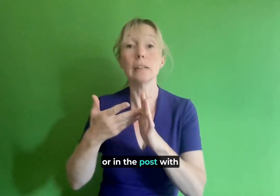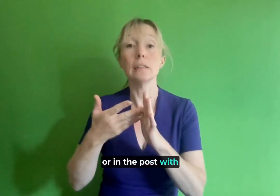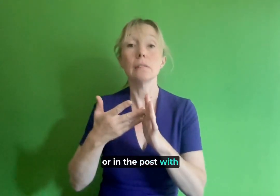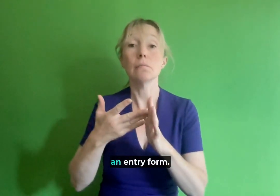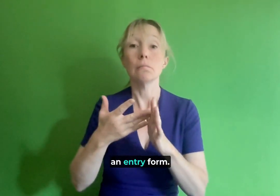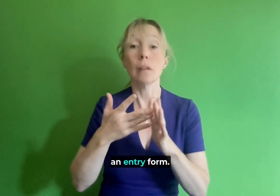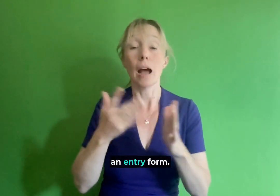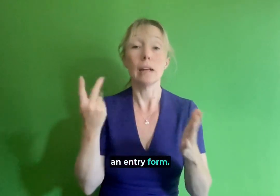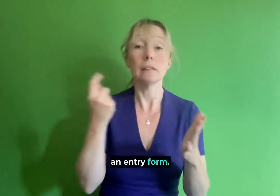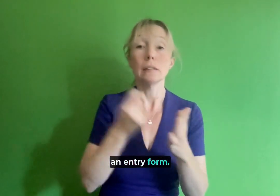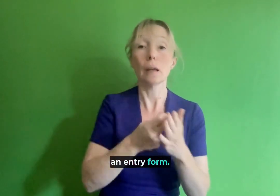with an entry form.